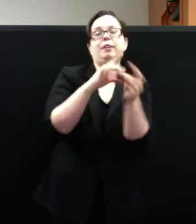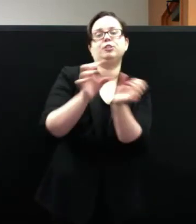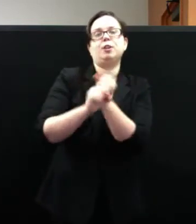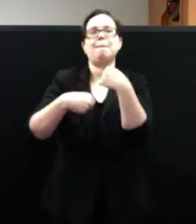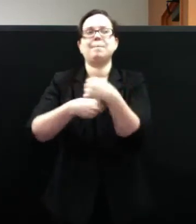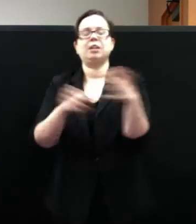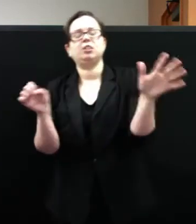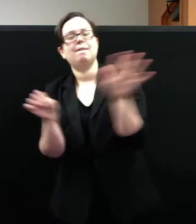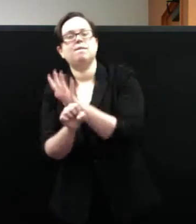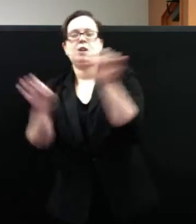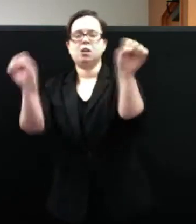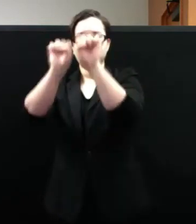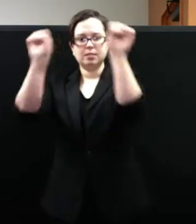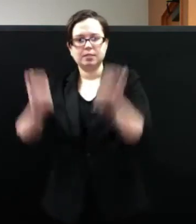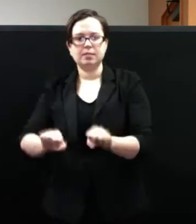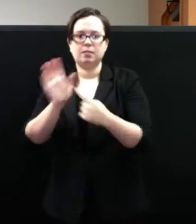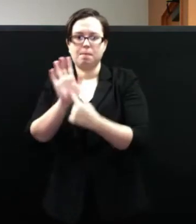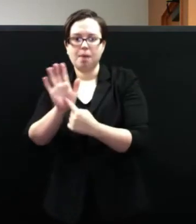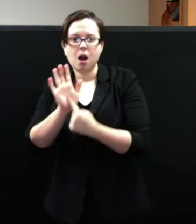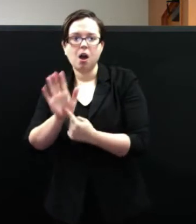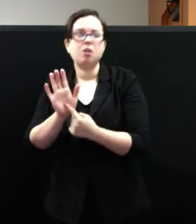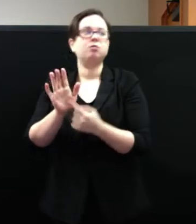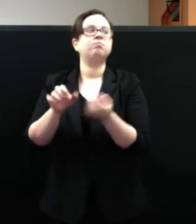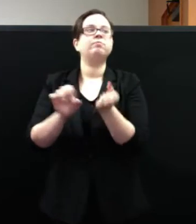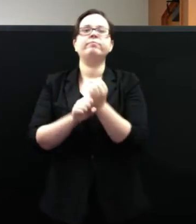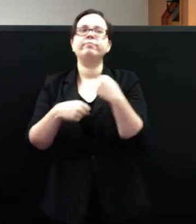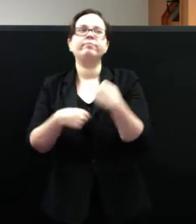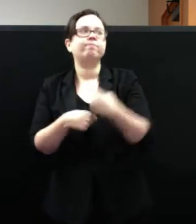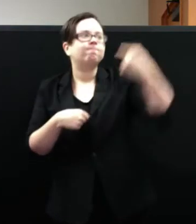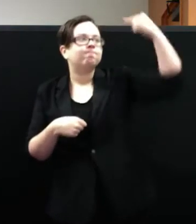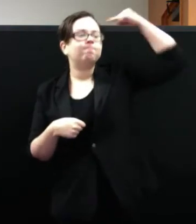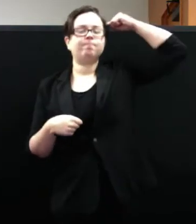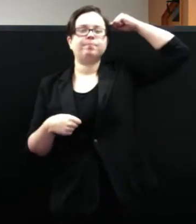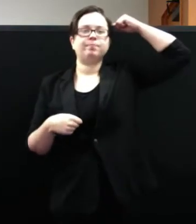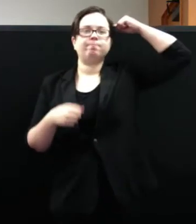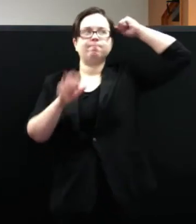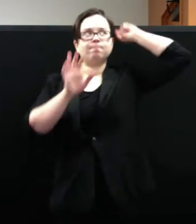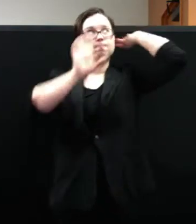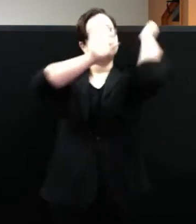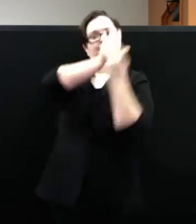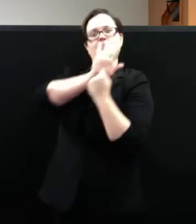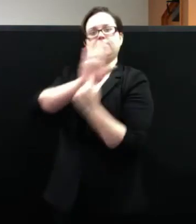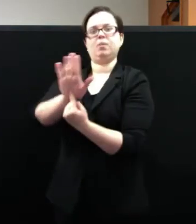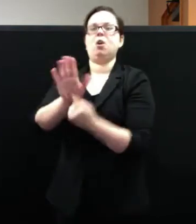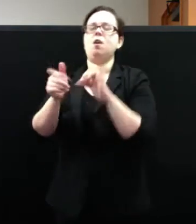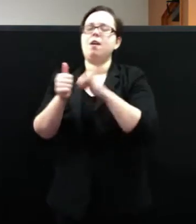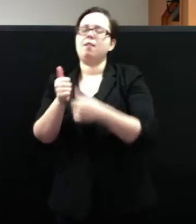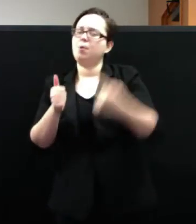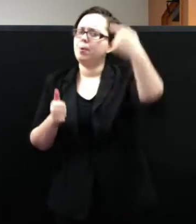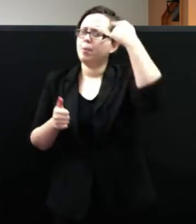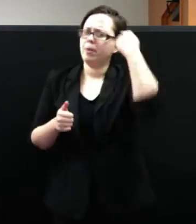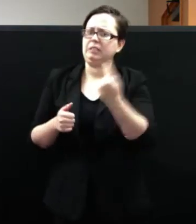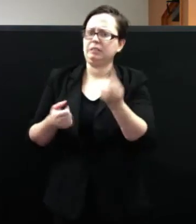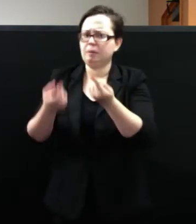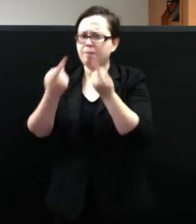our private mental models visible about how we think something works. So that's the value of these things. And